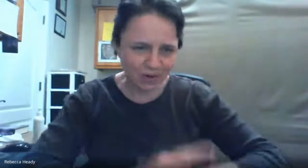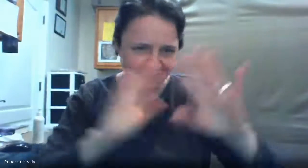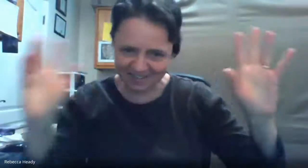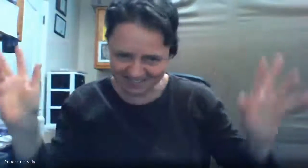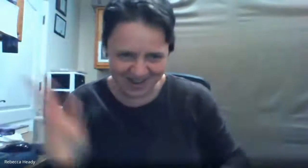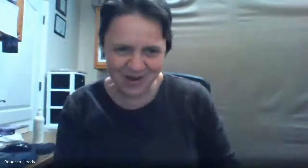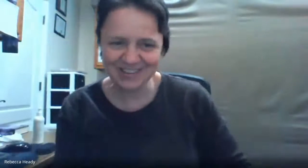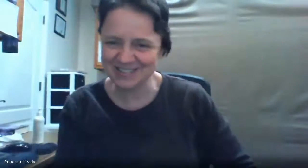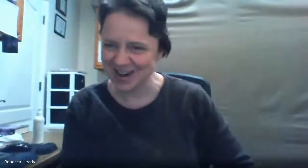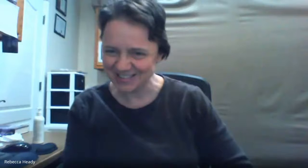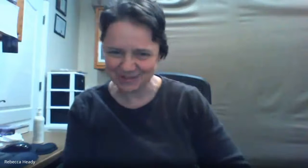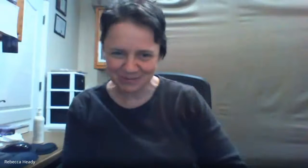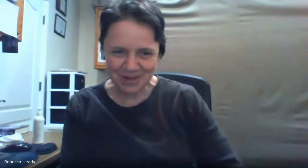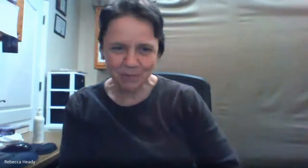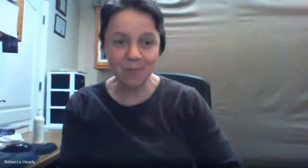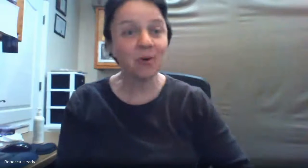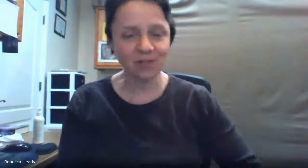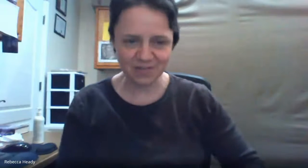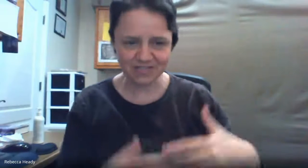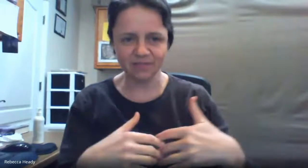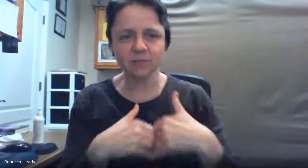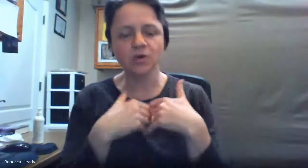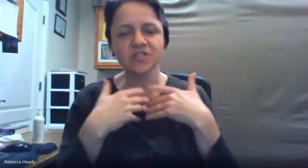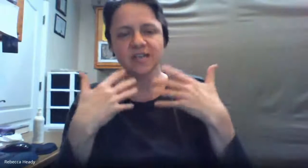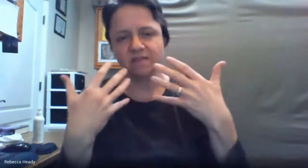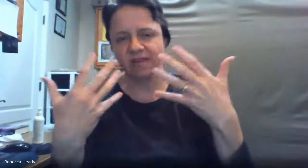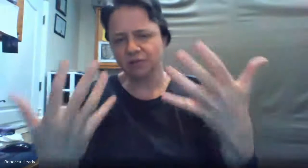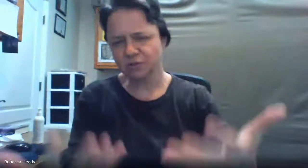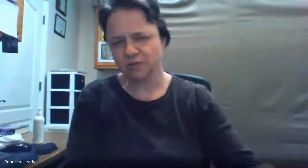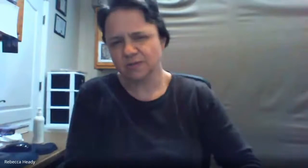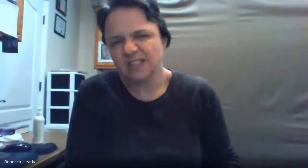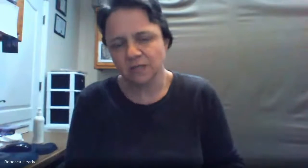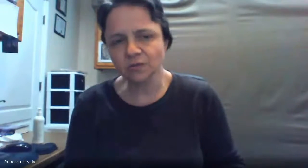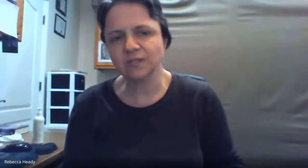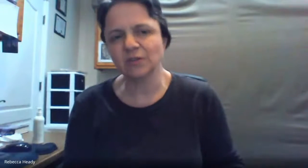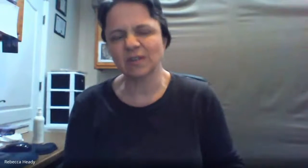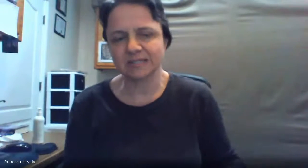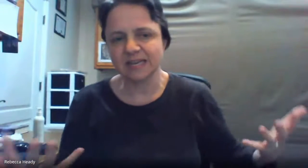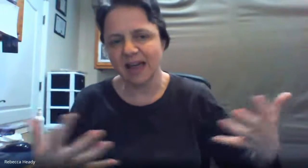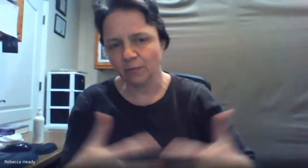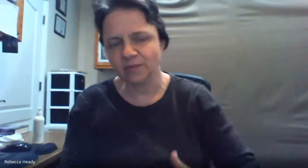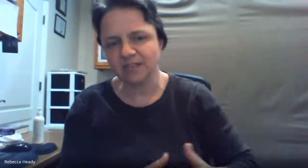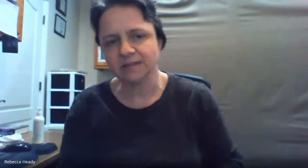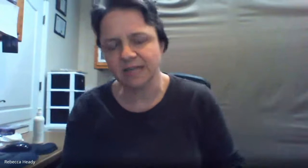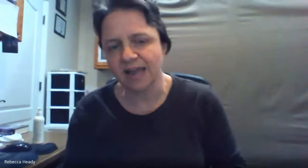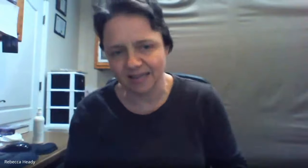worry about, you know, trying to remember all of this stuff. It's more to just kind of introduce it to you so you can see how those things tie